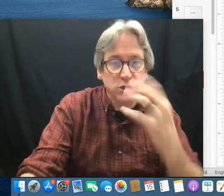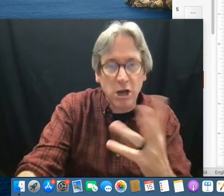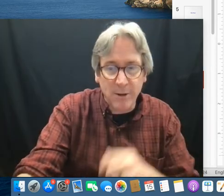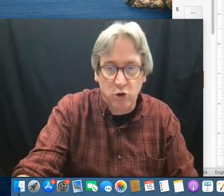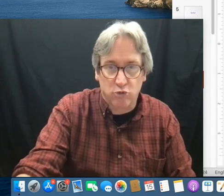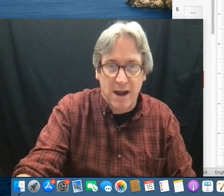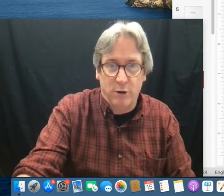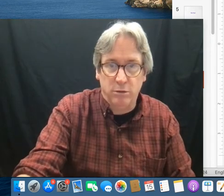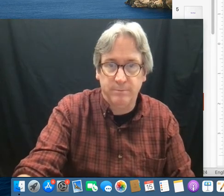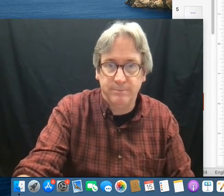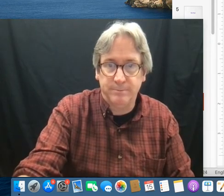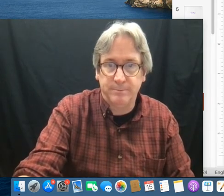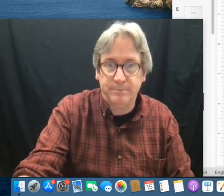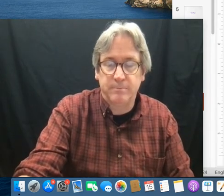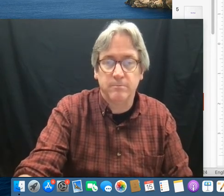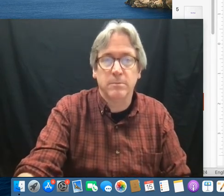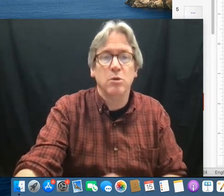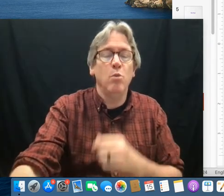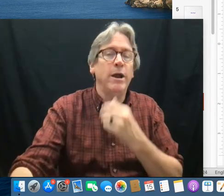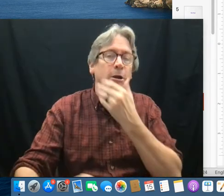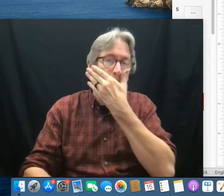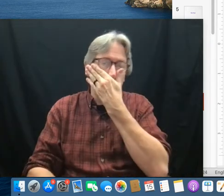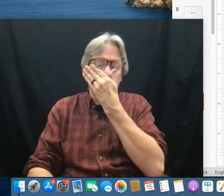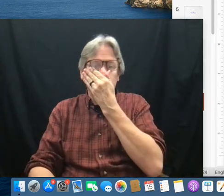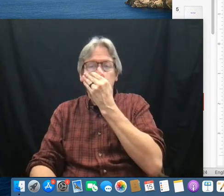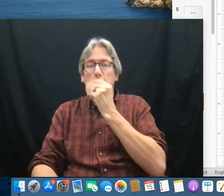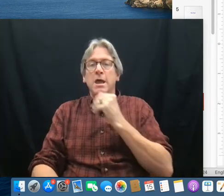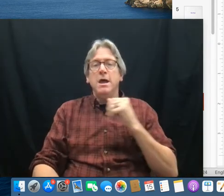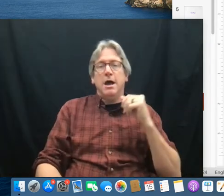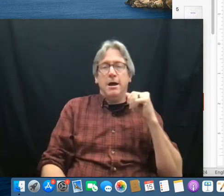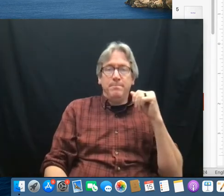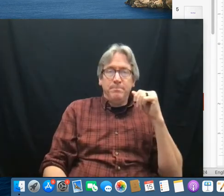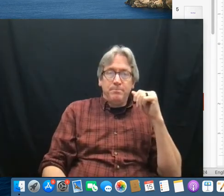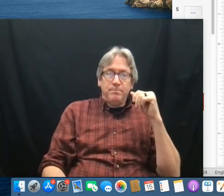Now we'll talk about grammar, where